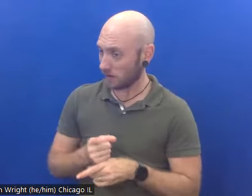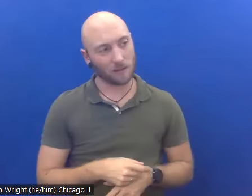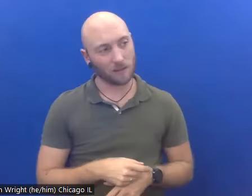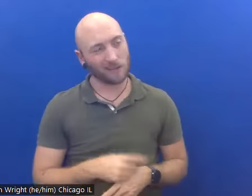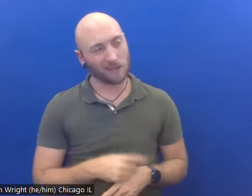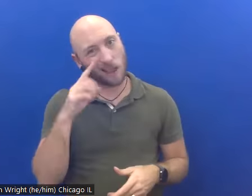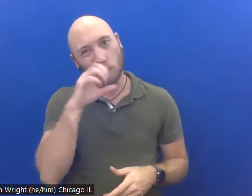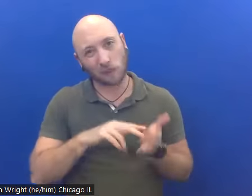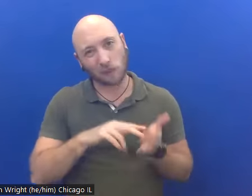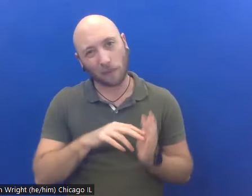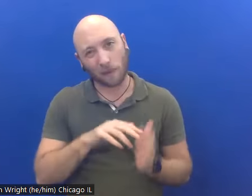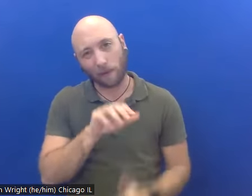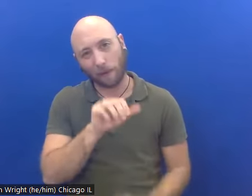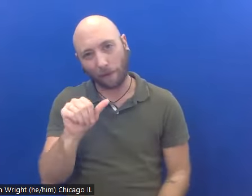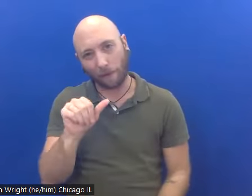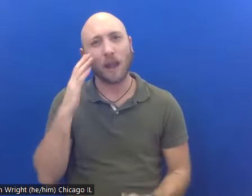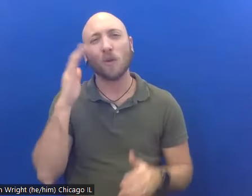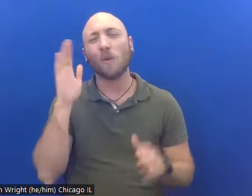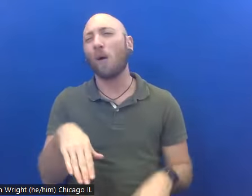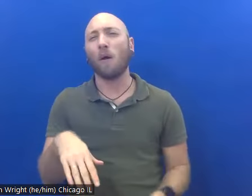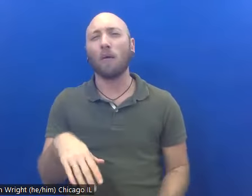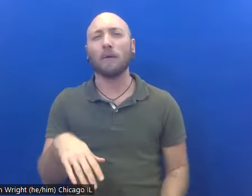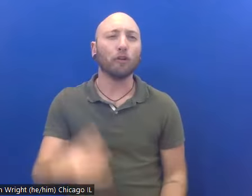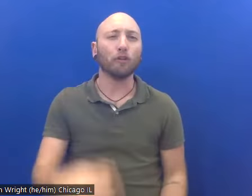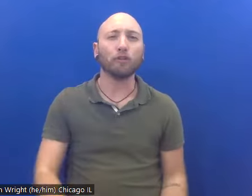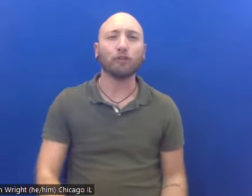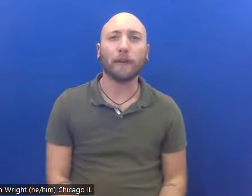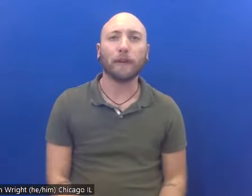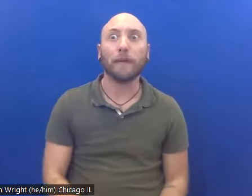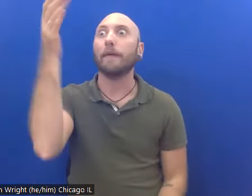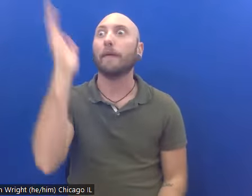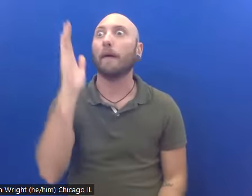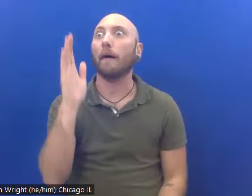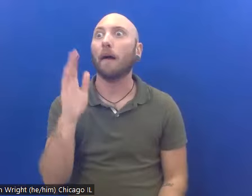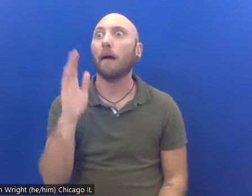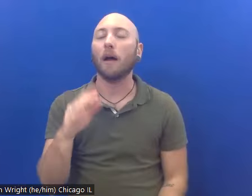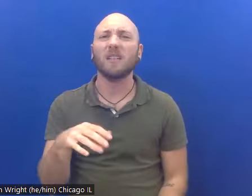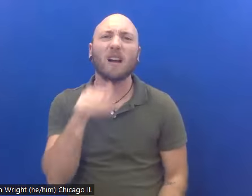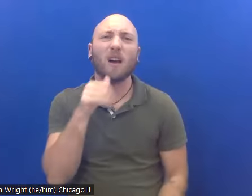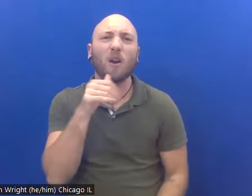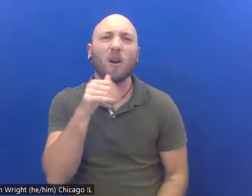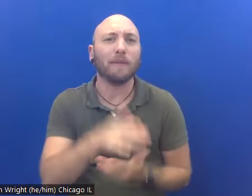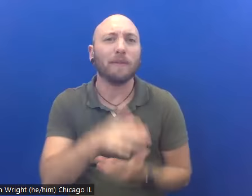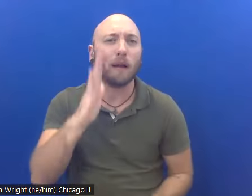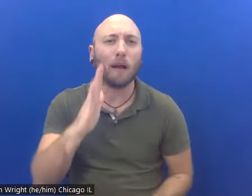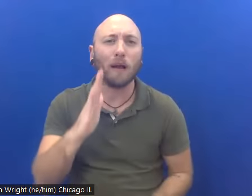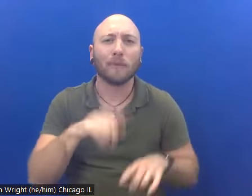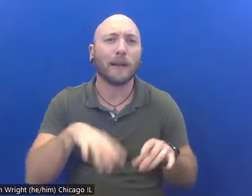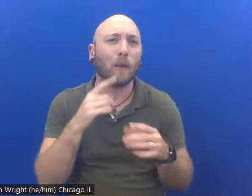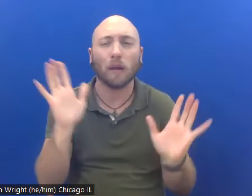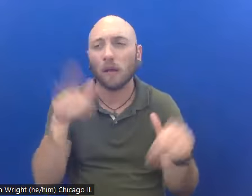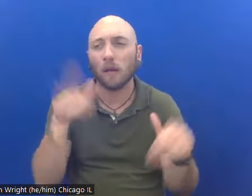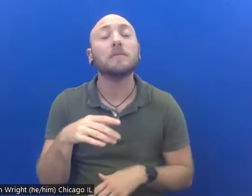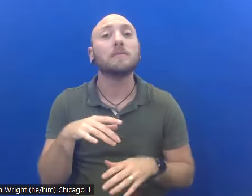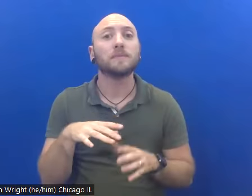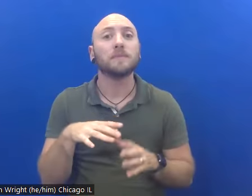They work with the idea of God, which I know there is no God. So obviously that can't work. But also on day